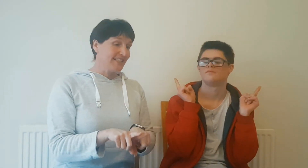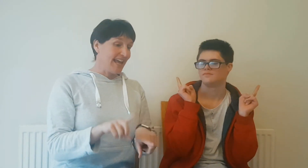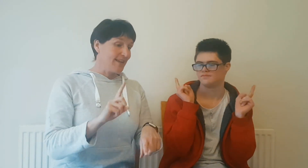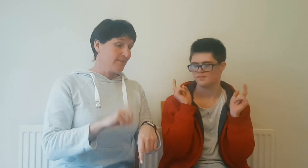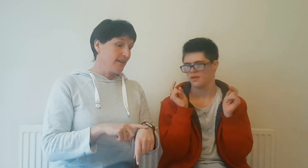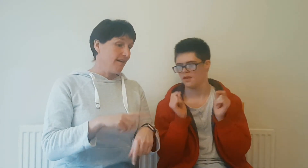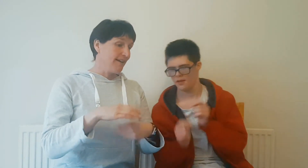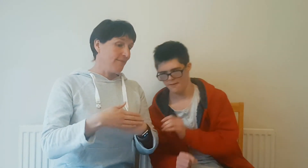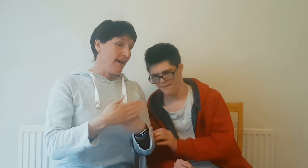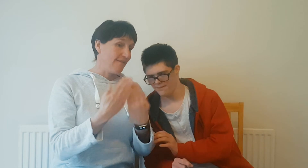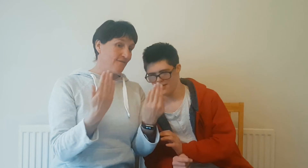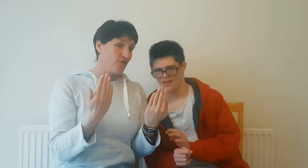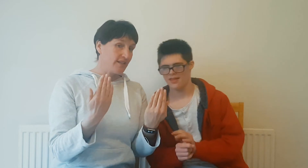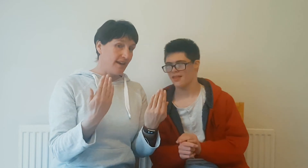same time every day.